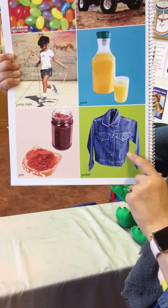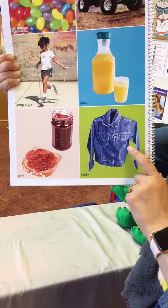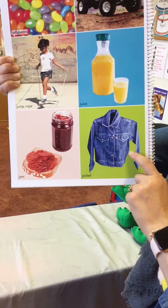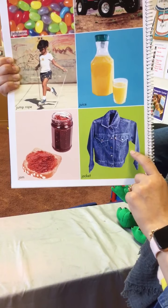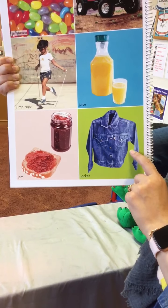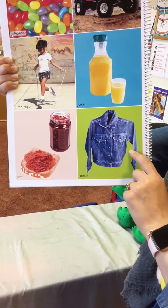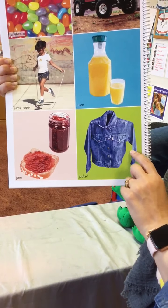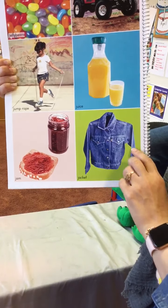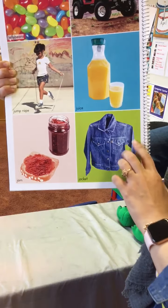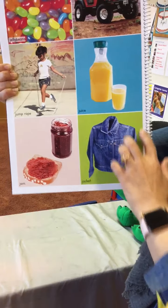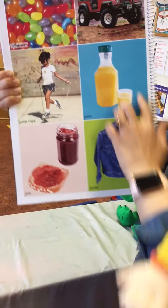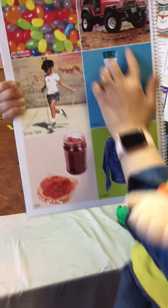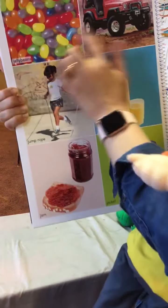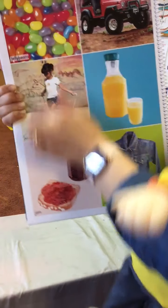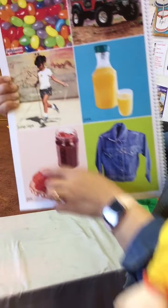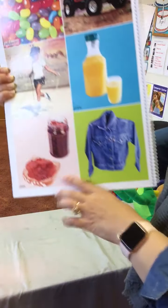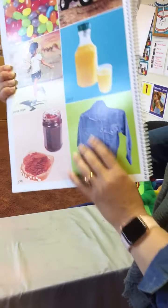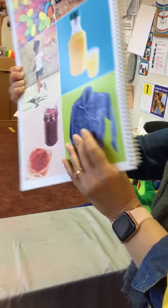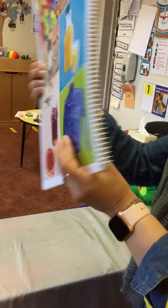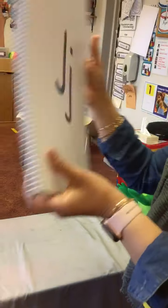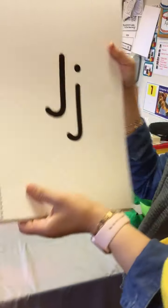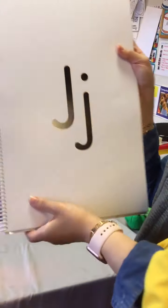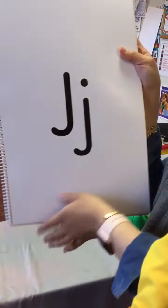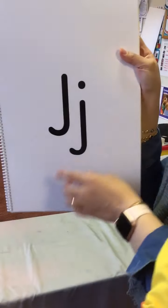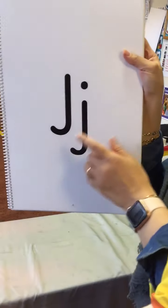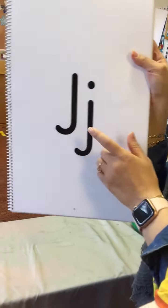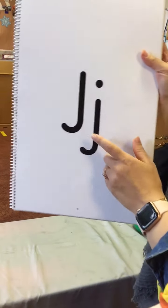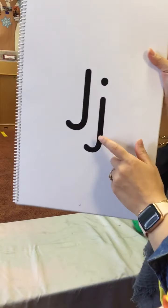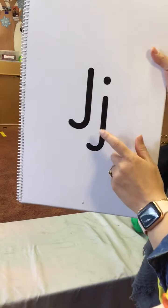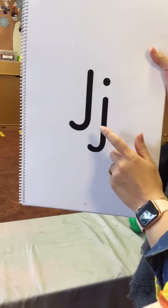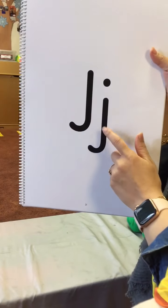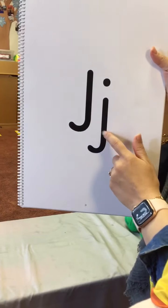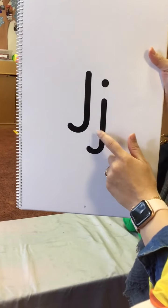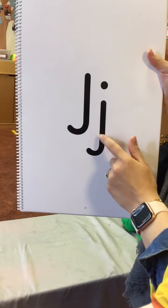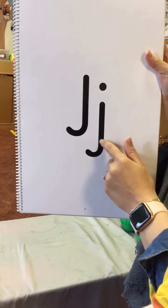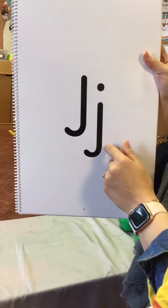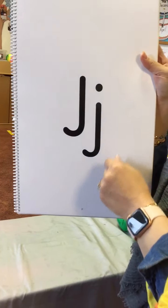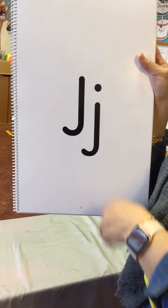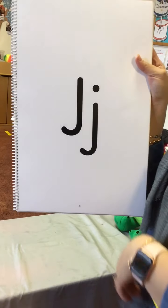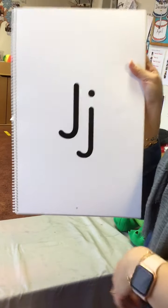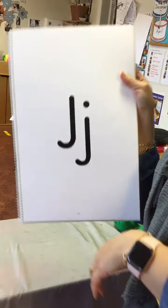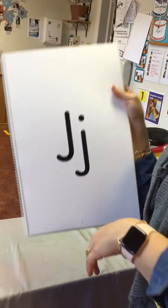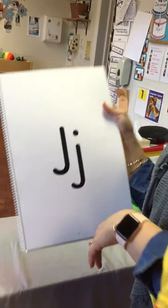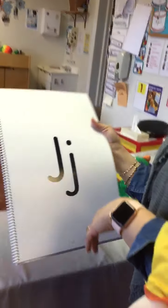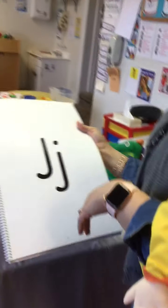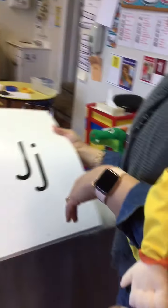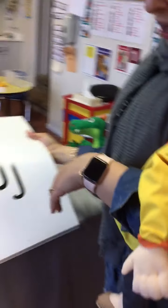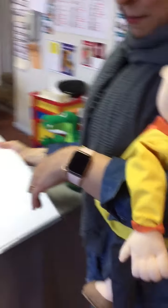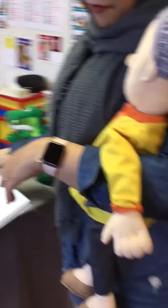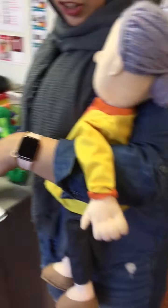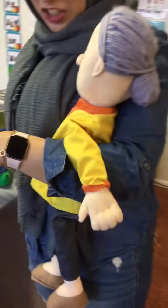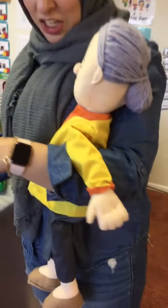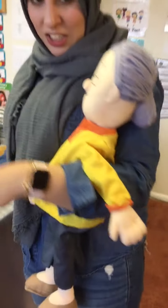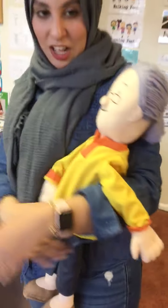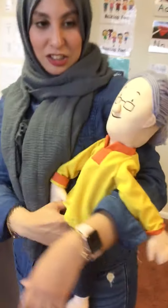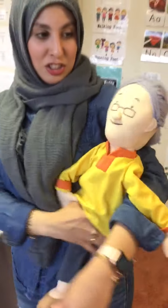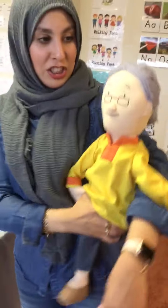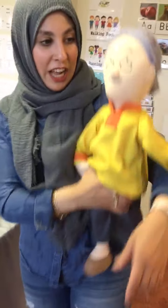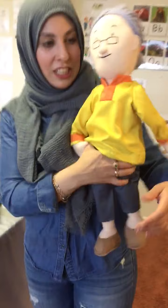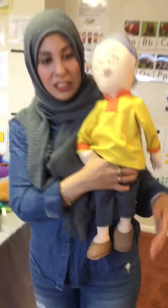is a jacket. They all start with the letter J. Good job, Grandma, for teaching us the letter J this